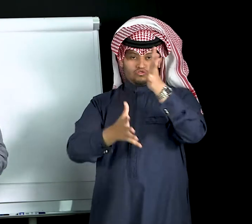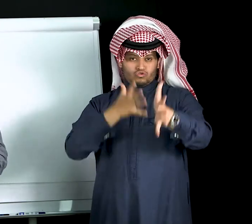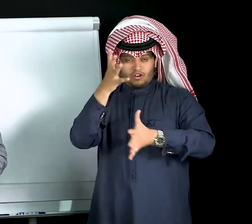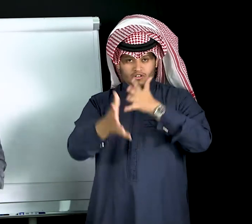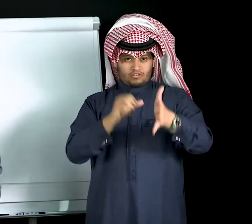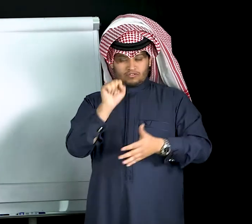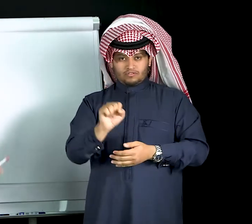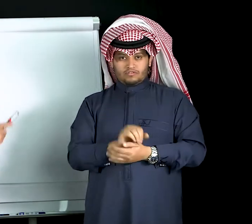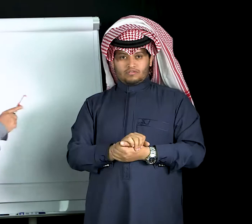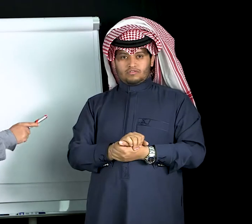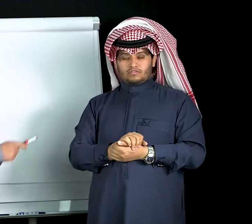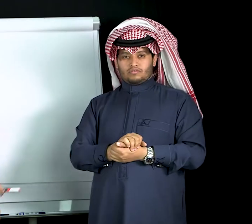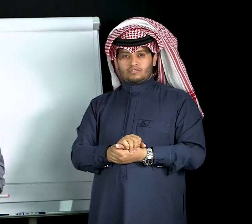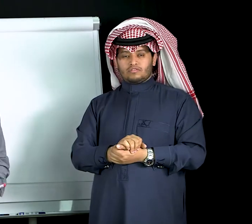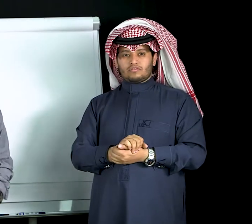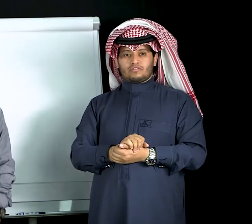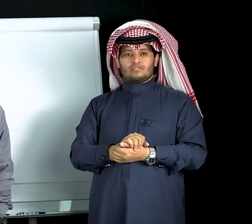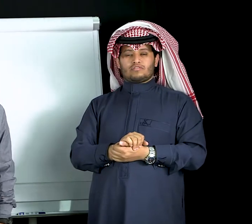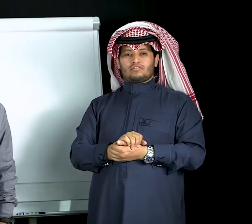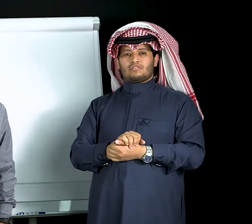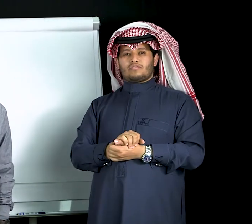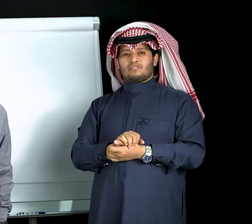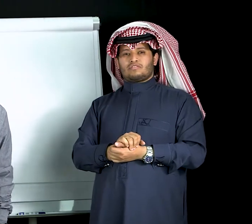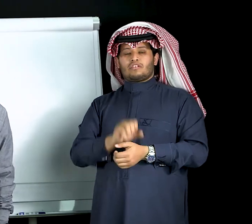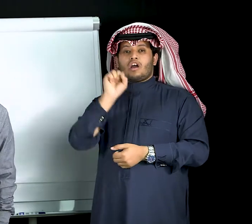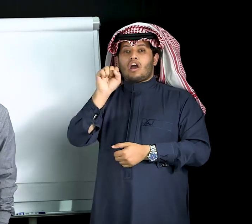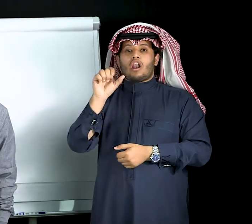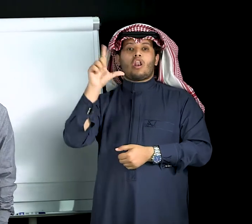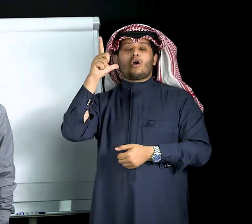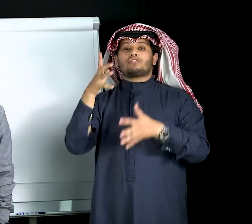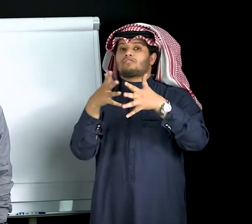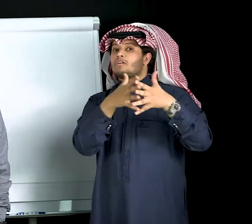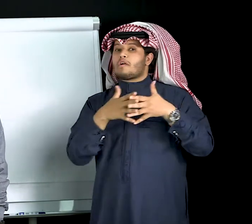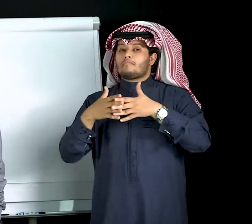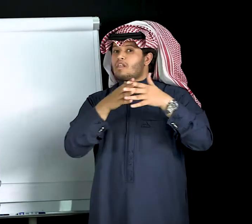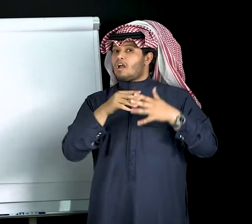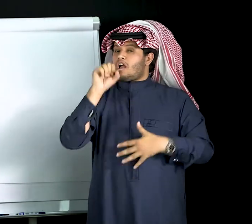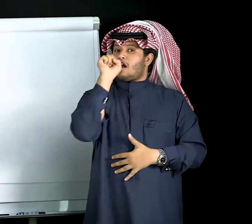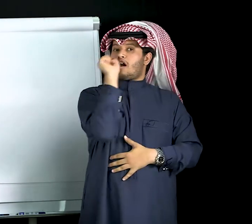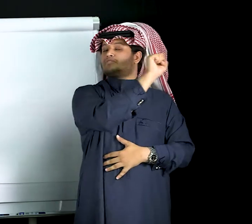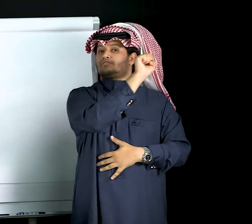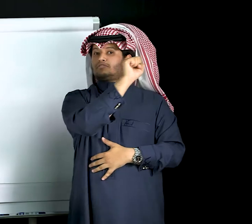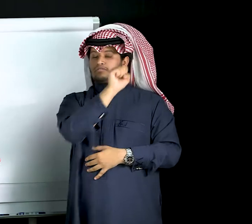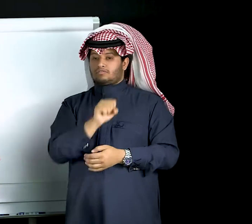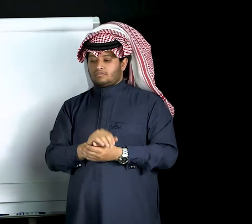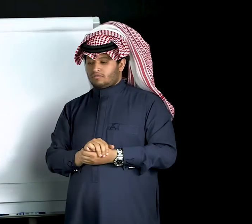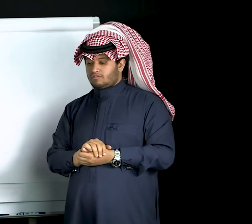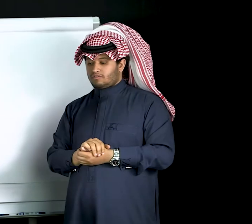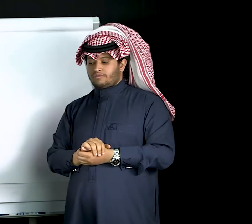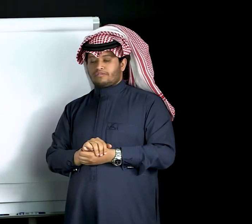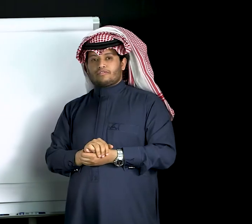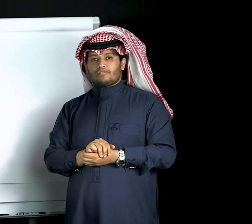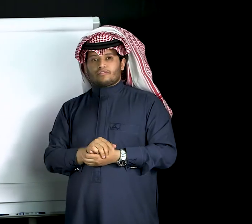The interpreter will give you American Sign Languages, and you have to write